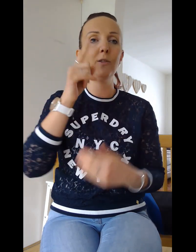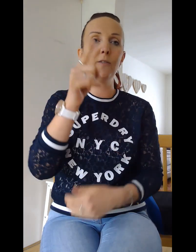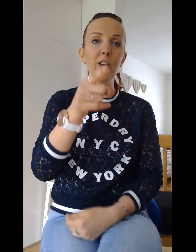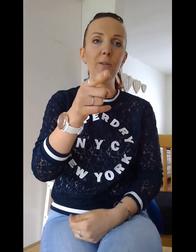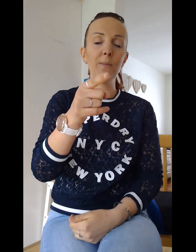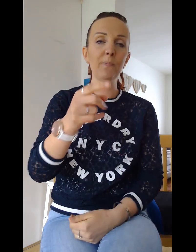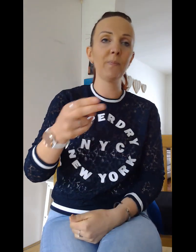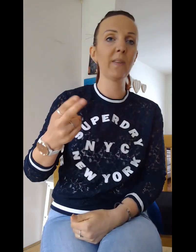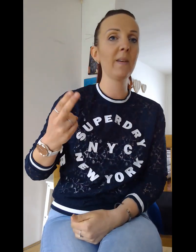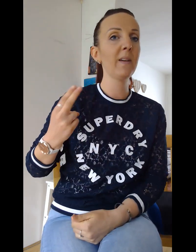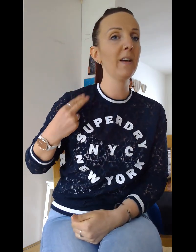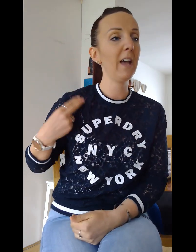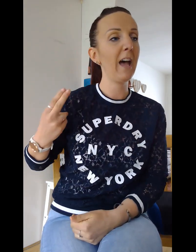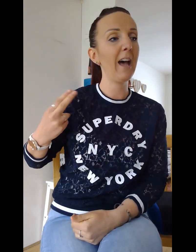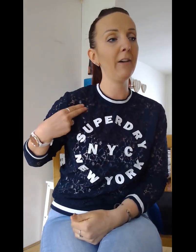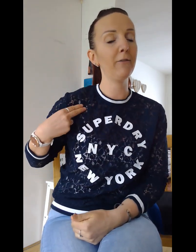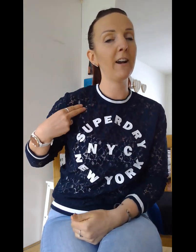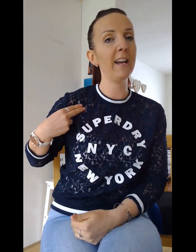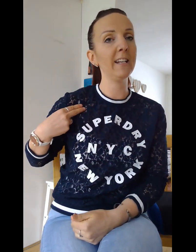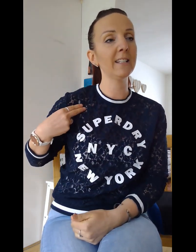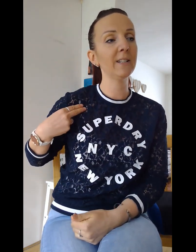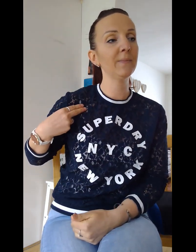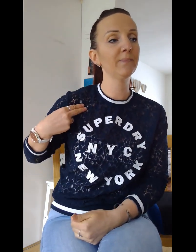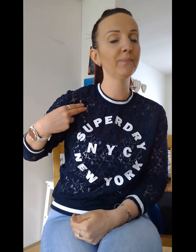love you, afraid,